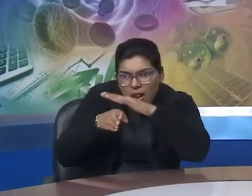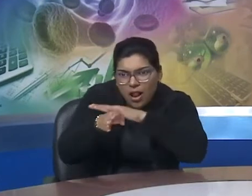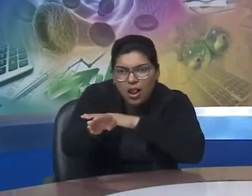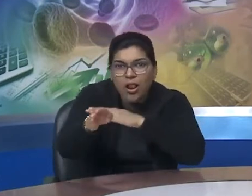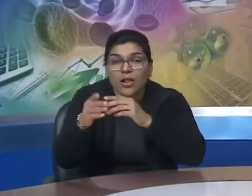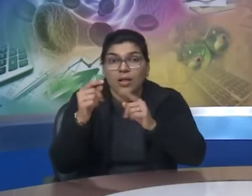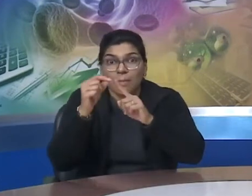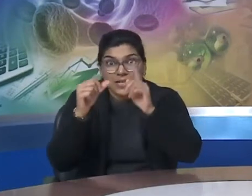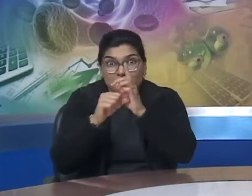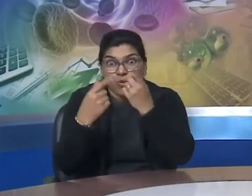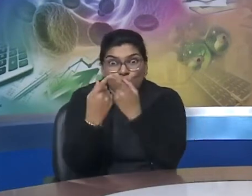I